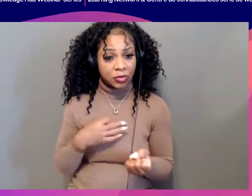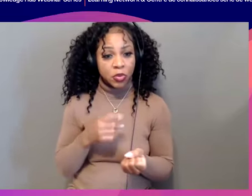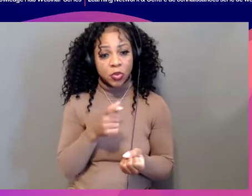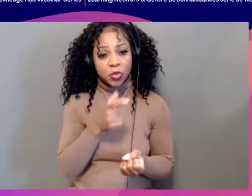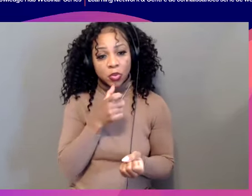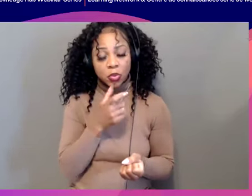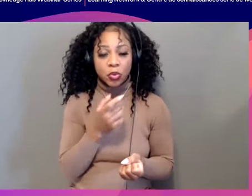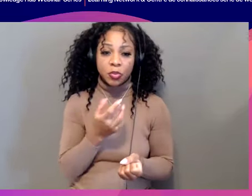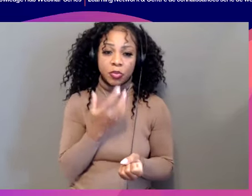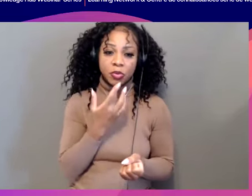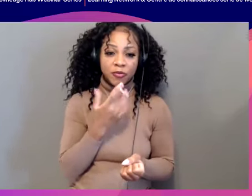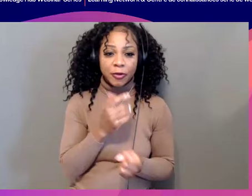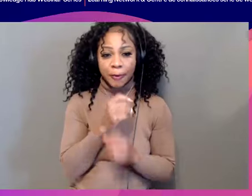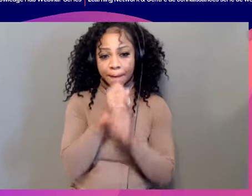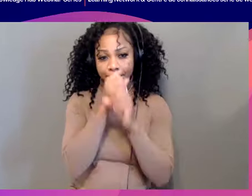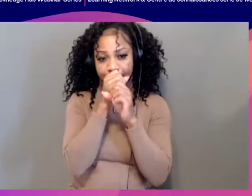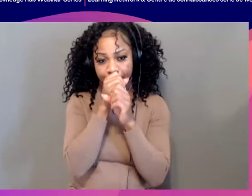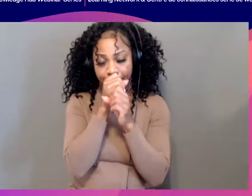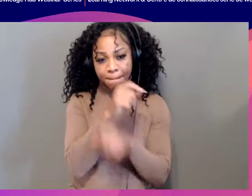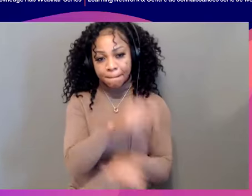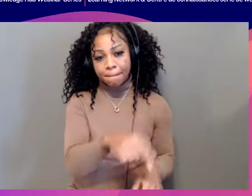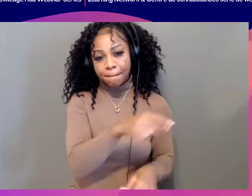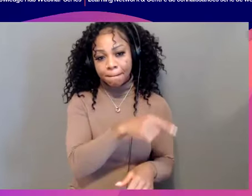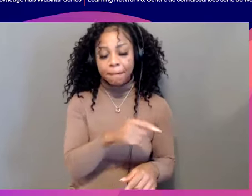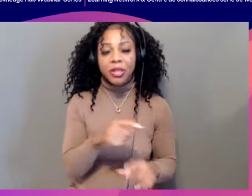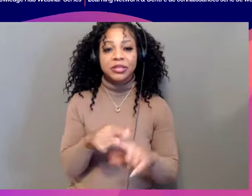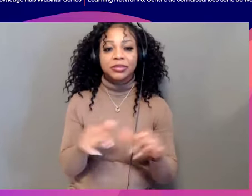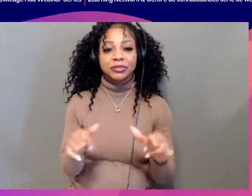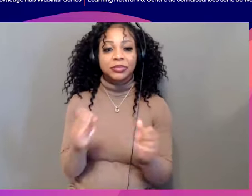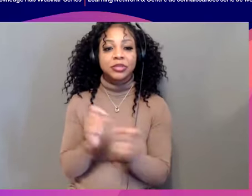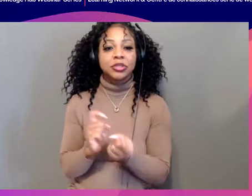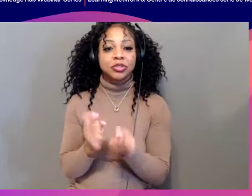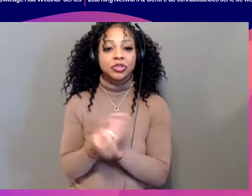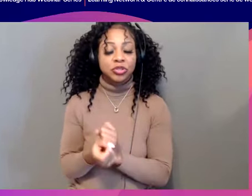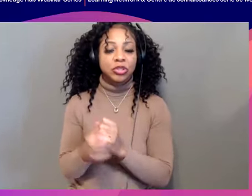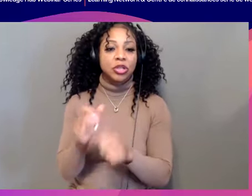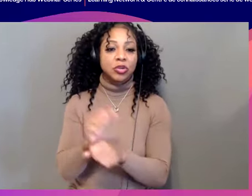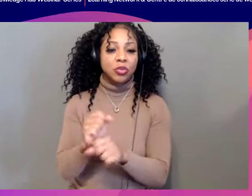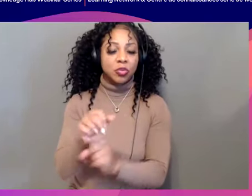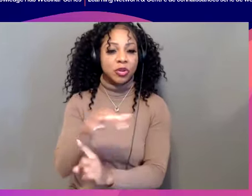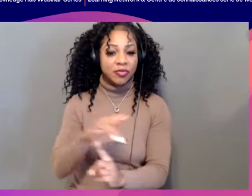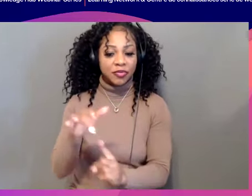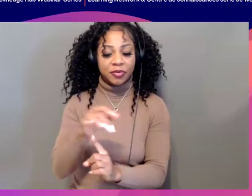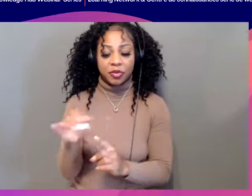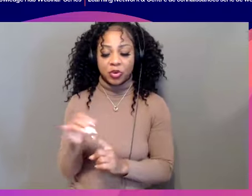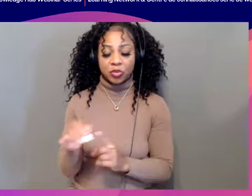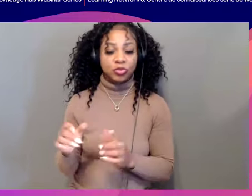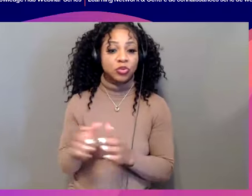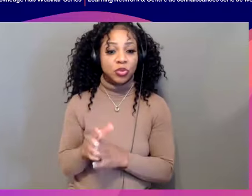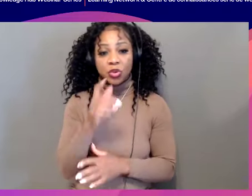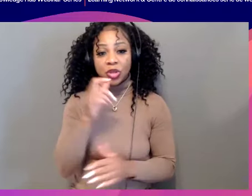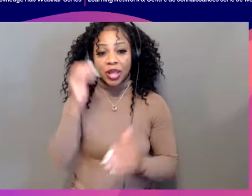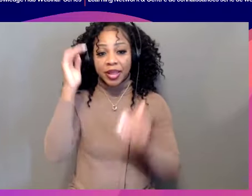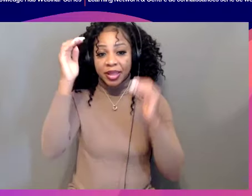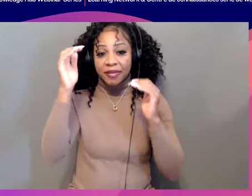anonymous, while also, changing the workplace culture and hold people accountable for unacceptable behaviors? So it's